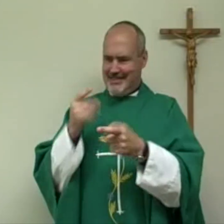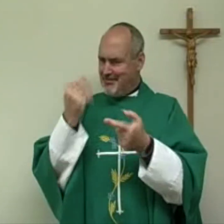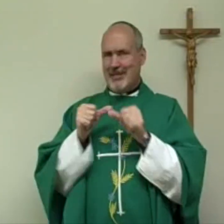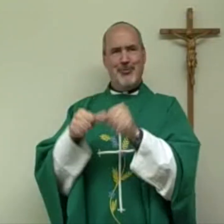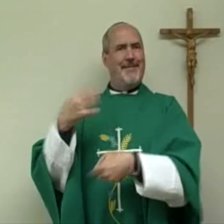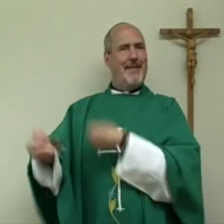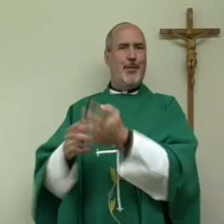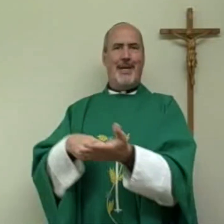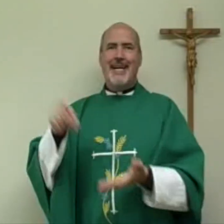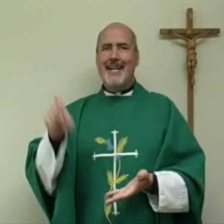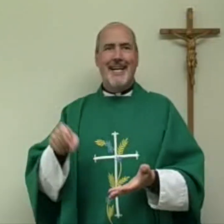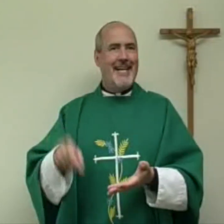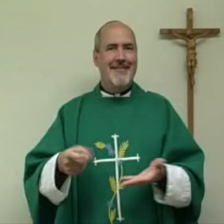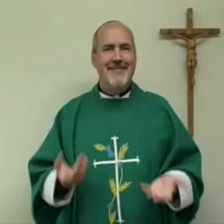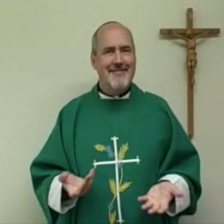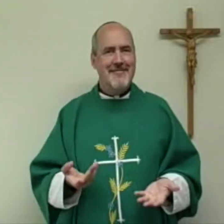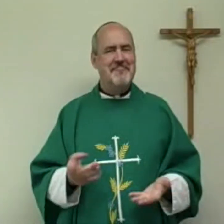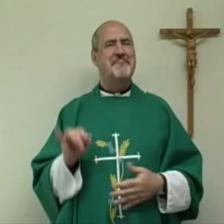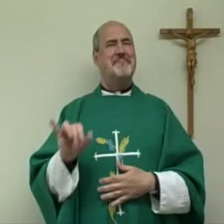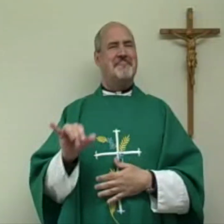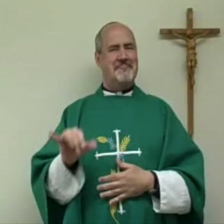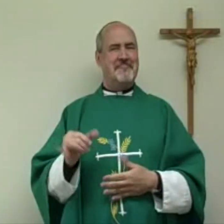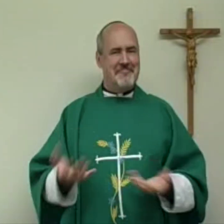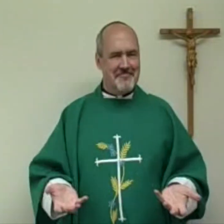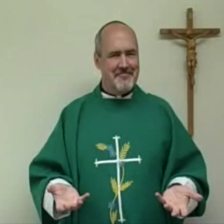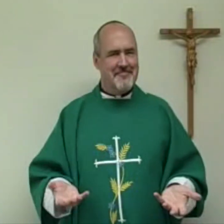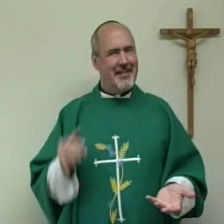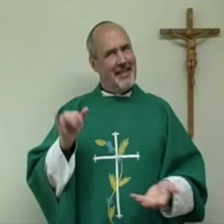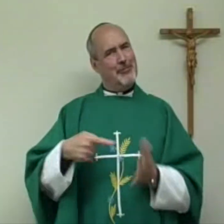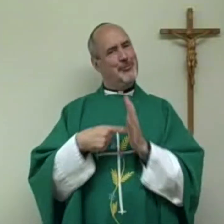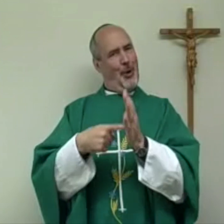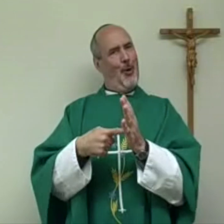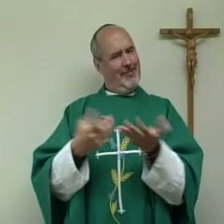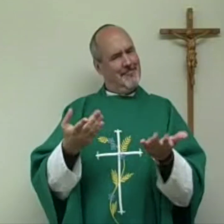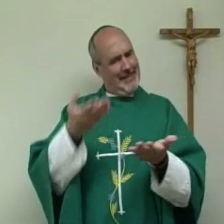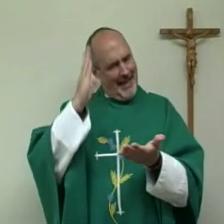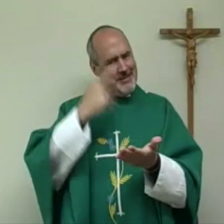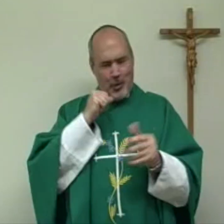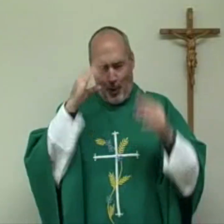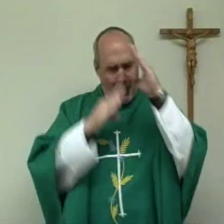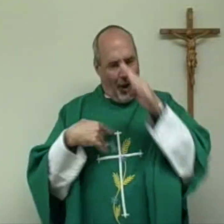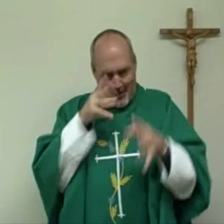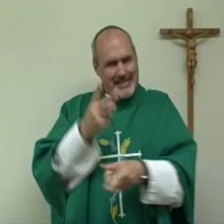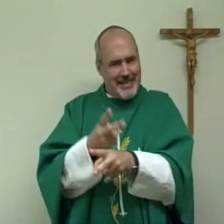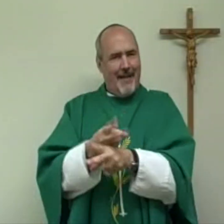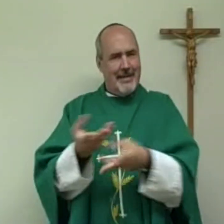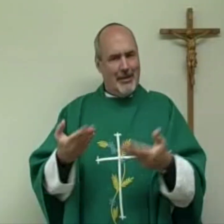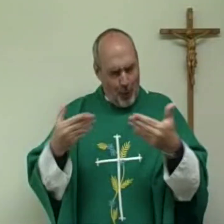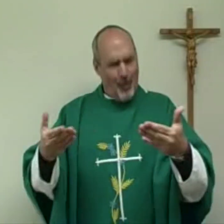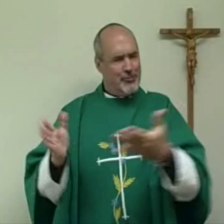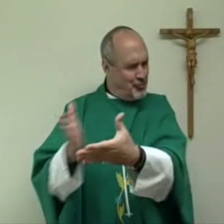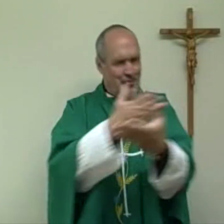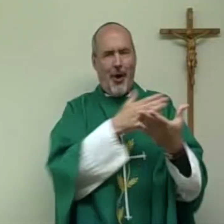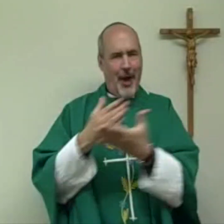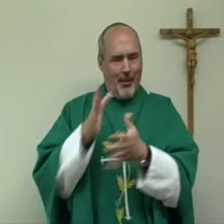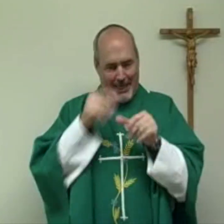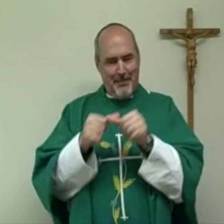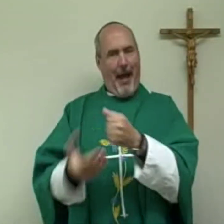person is, the more blessings they receive. So I think that shows us that God says, don't worry about